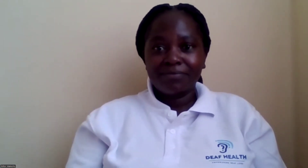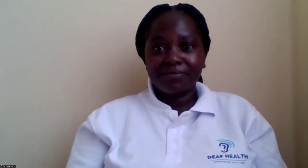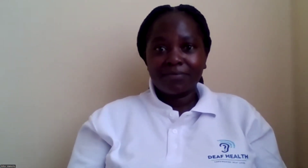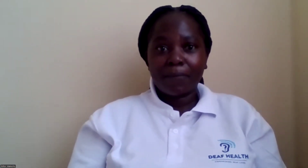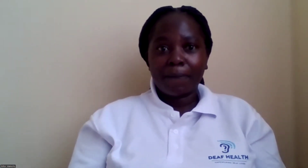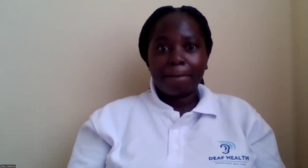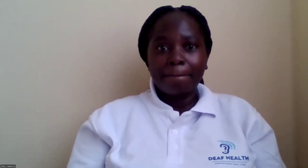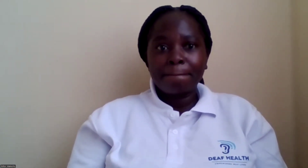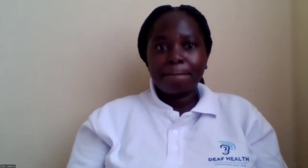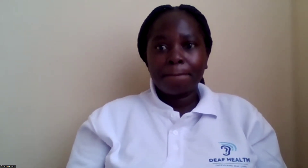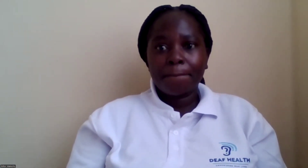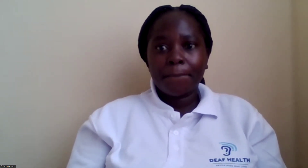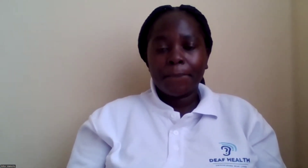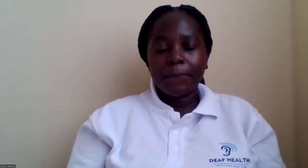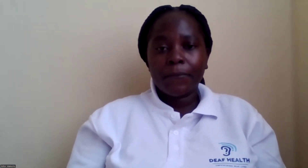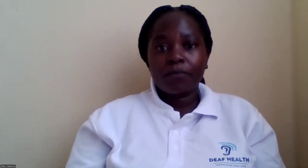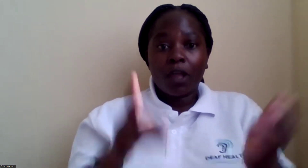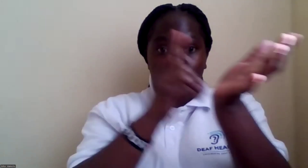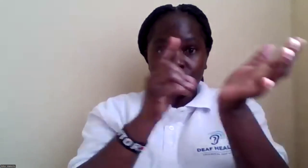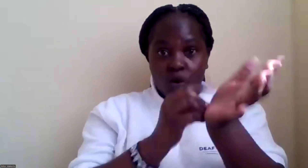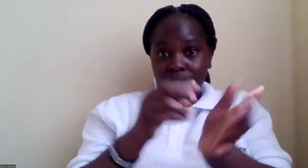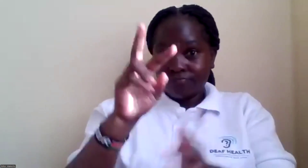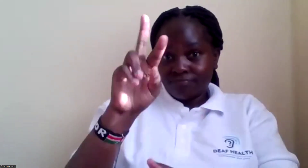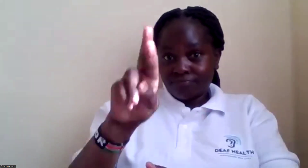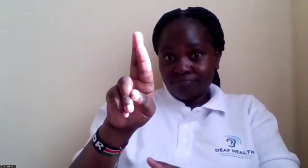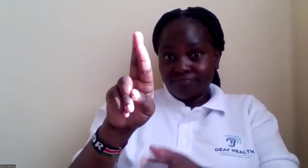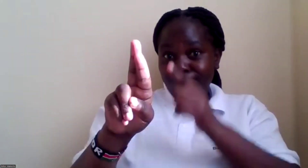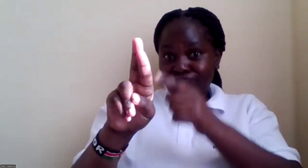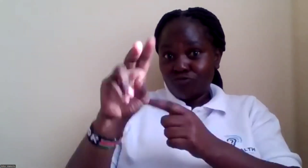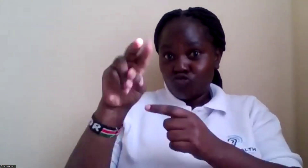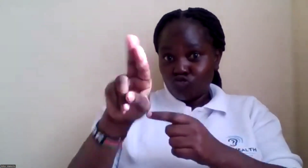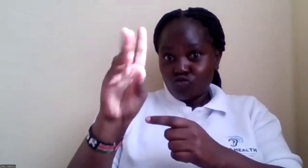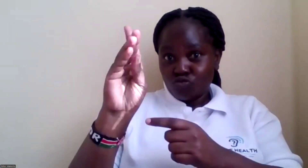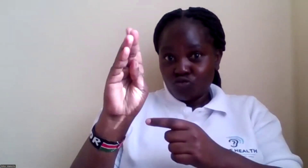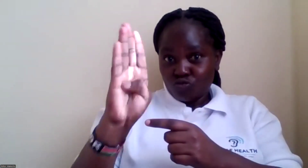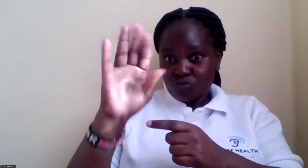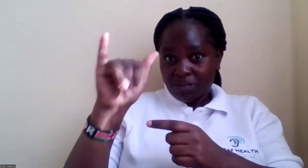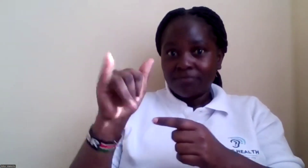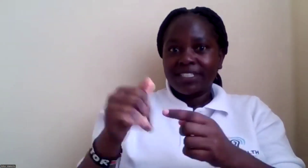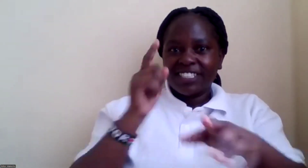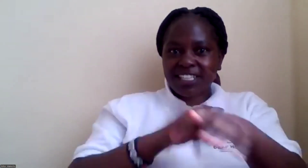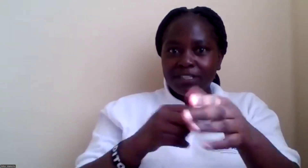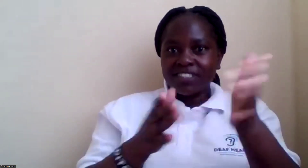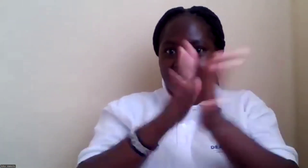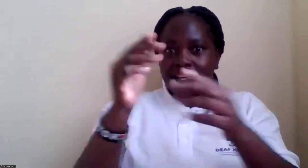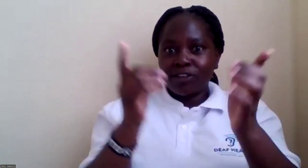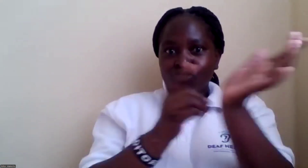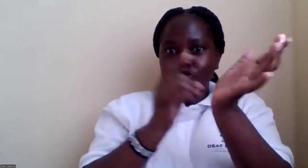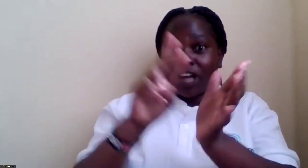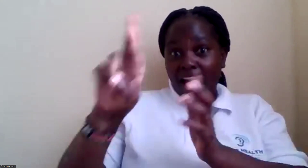So, Dr. Ruby, I think the floor is yours. Welcome. Thank you. Thank you so